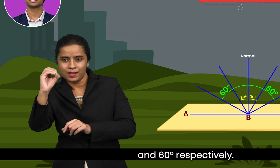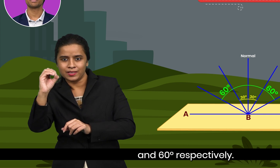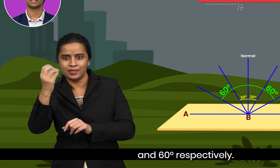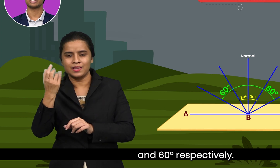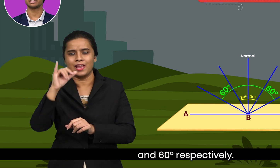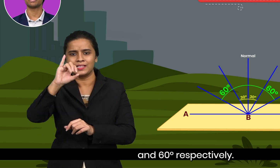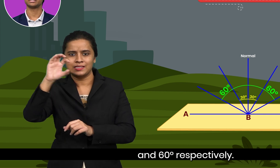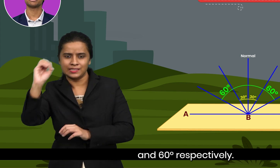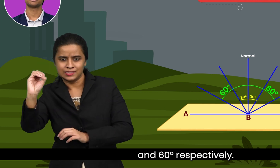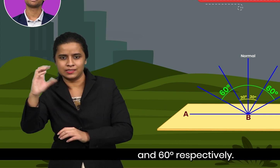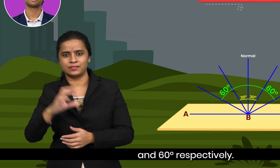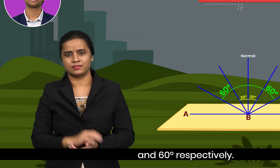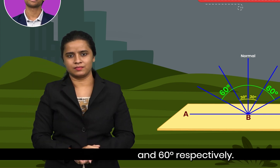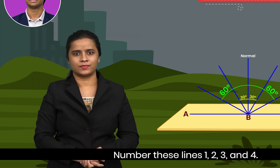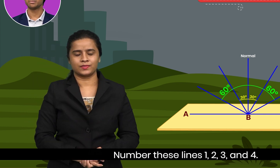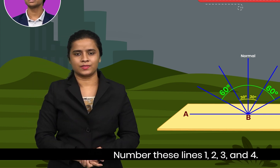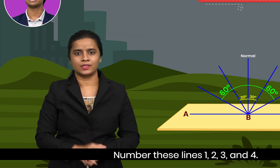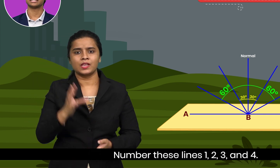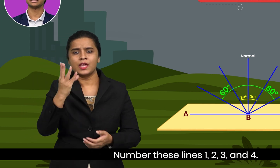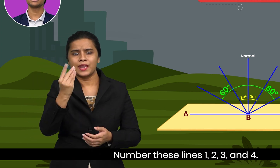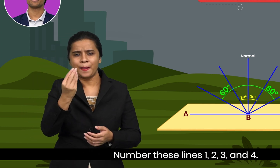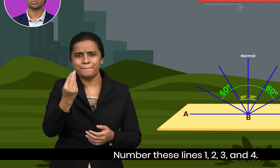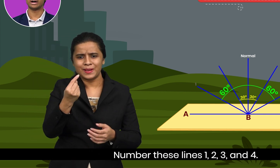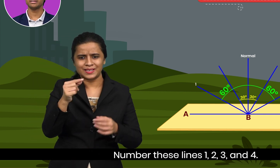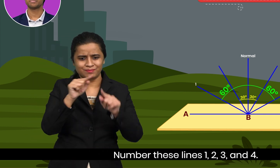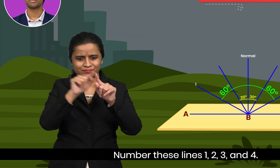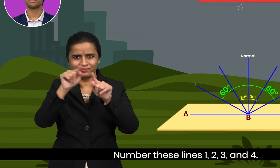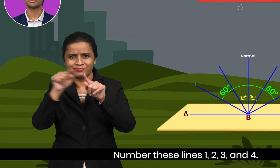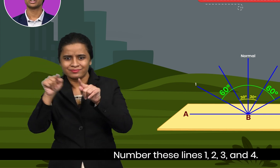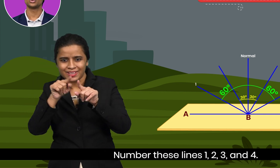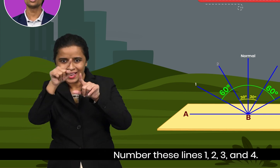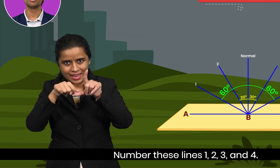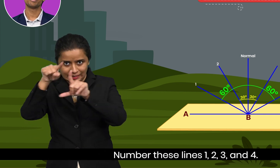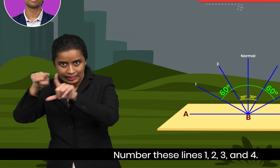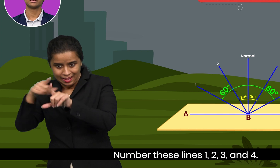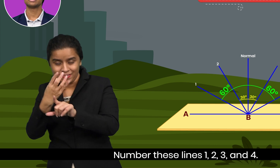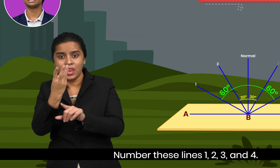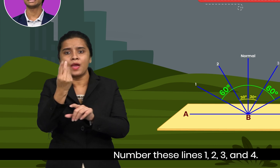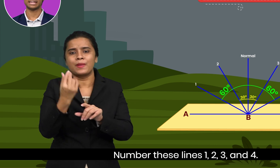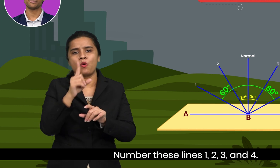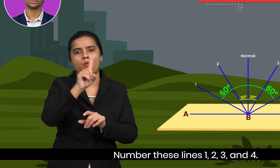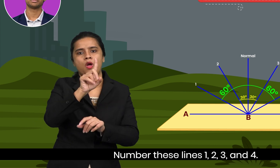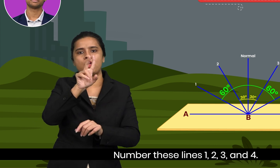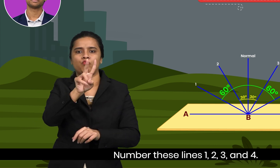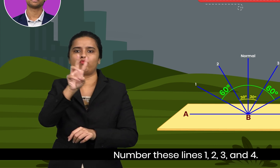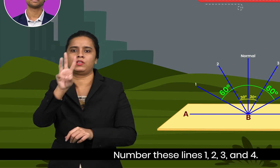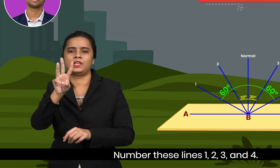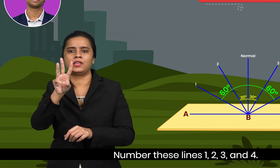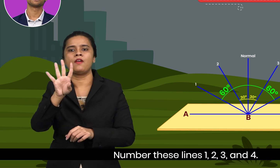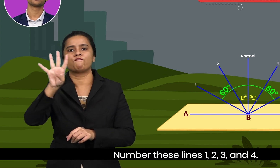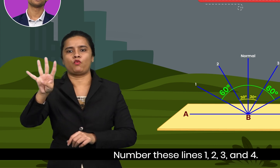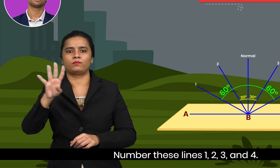degrees respectively. Number these lines 1, 2, 3 and 4.